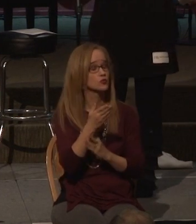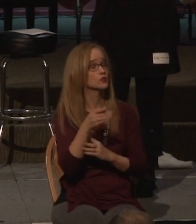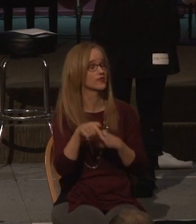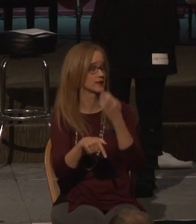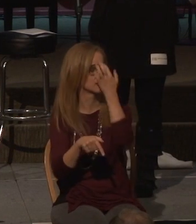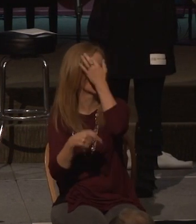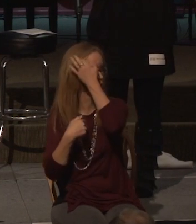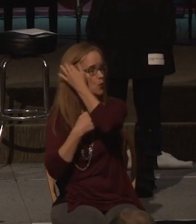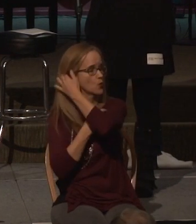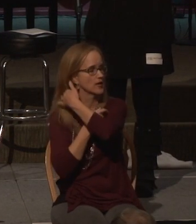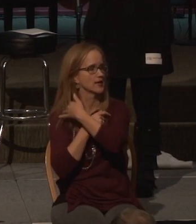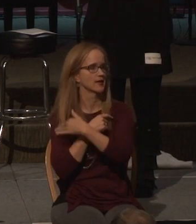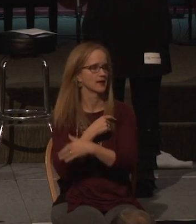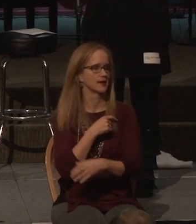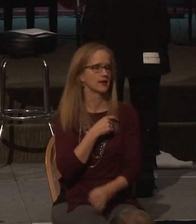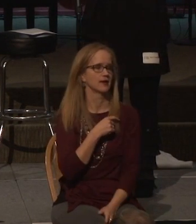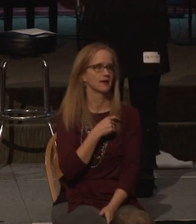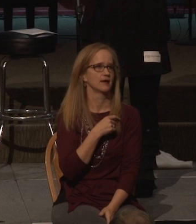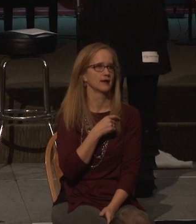we've gotten to